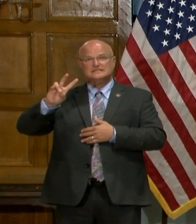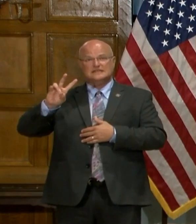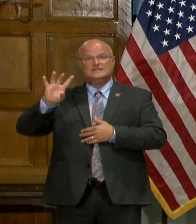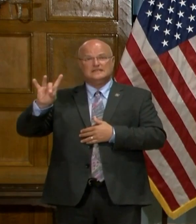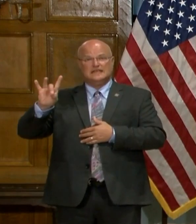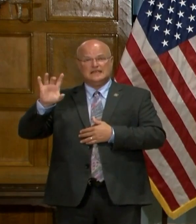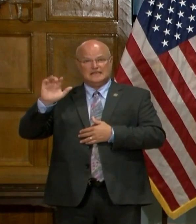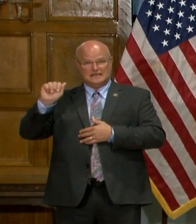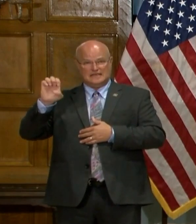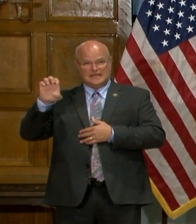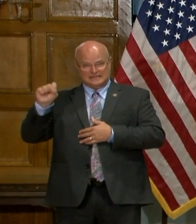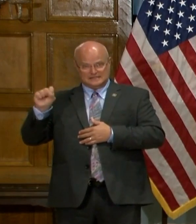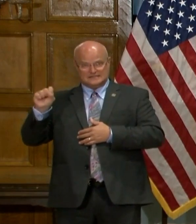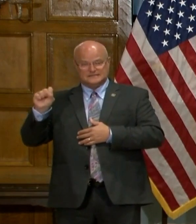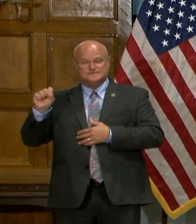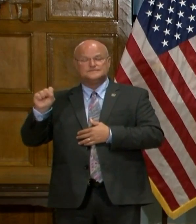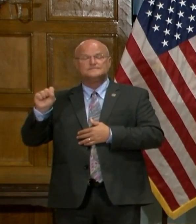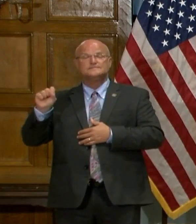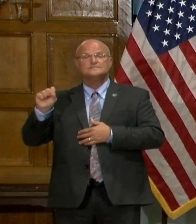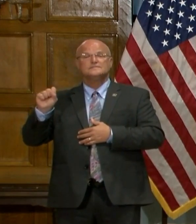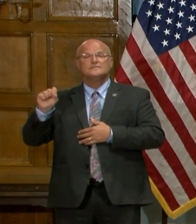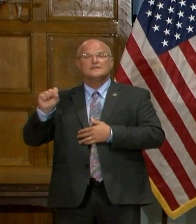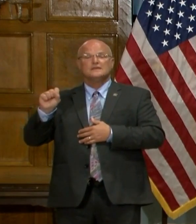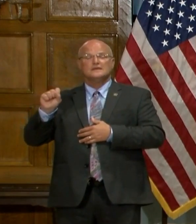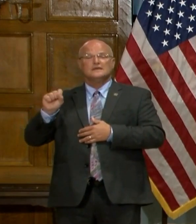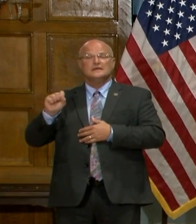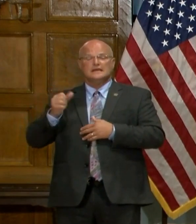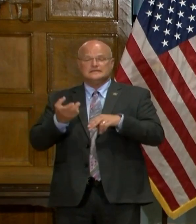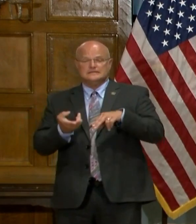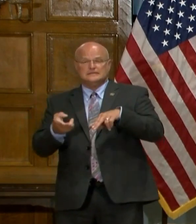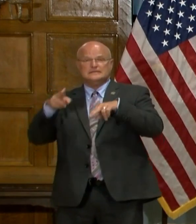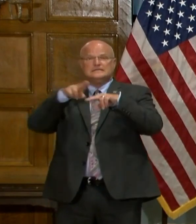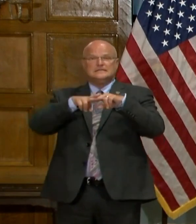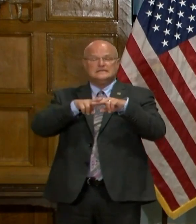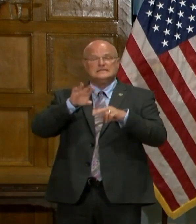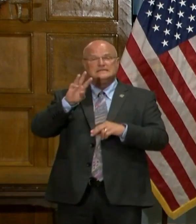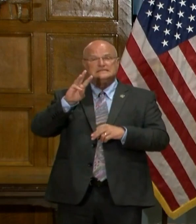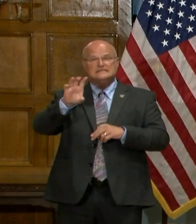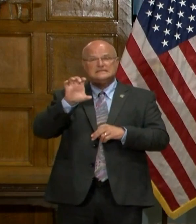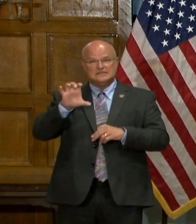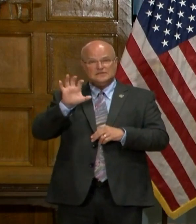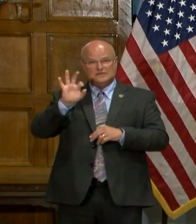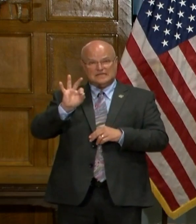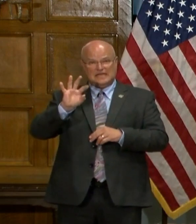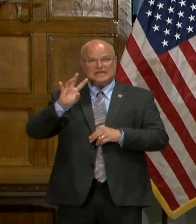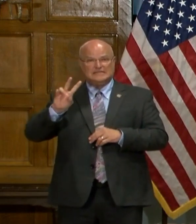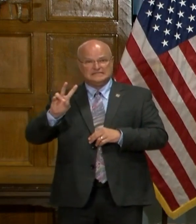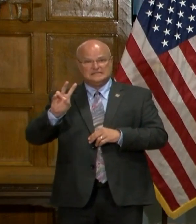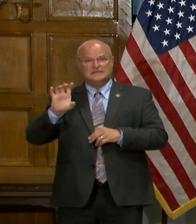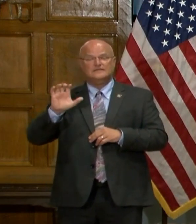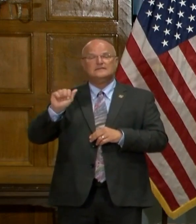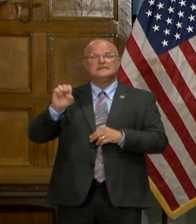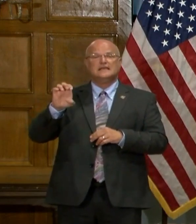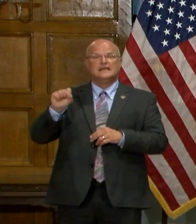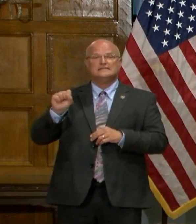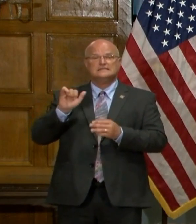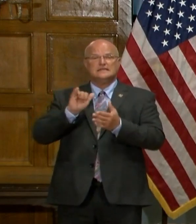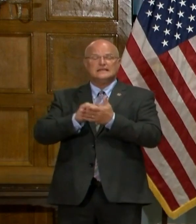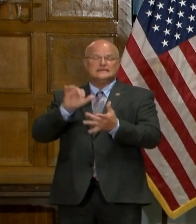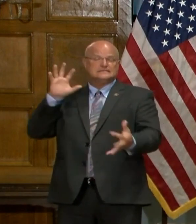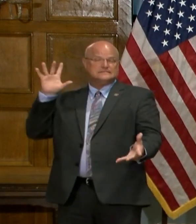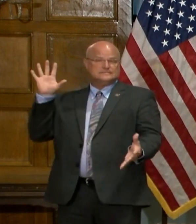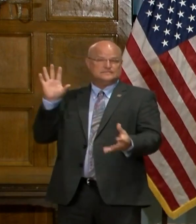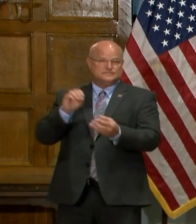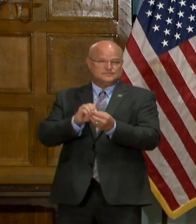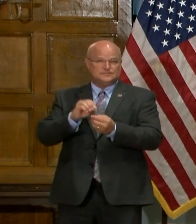16,678 cases. Since yesterday we've had an additional 697 cases. That brings